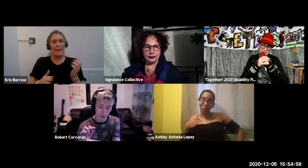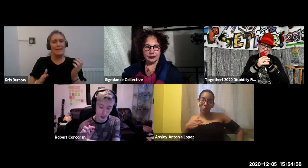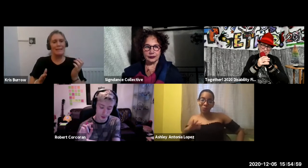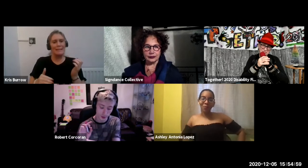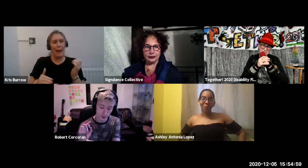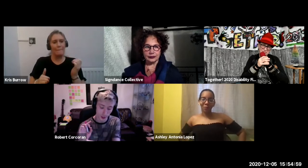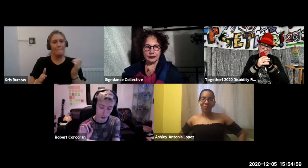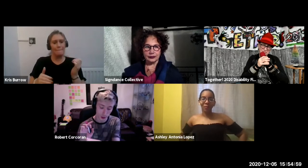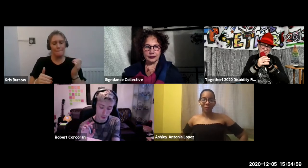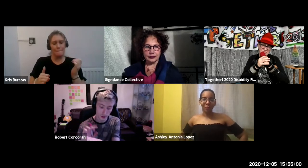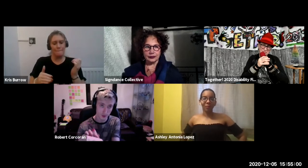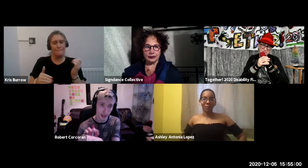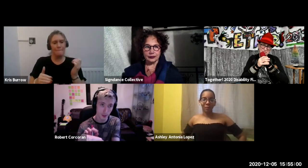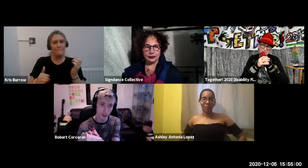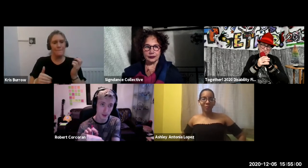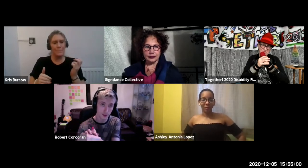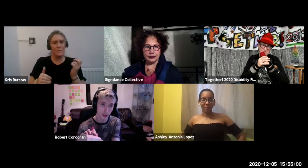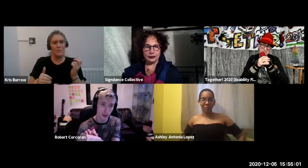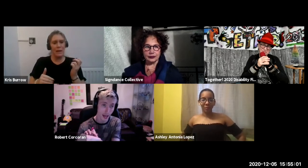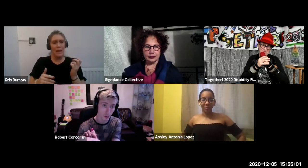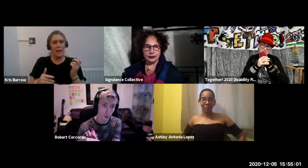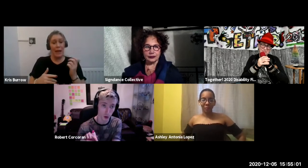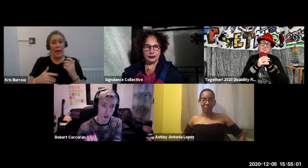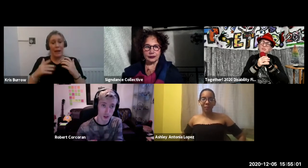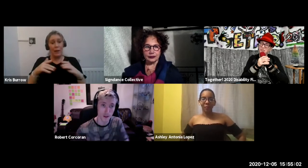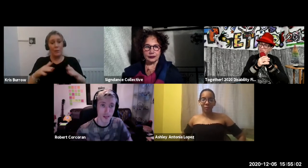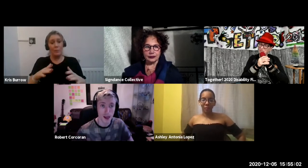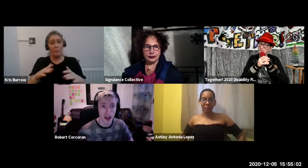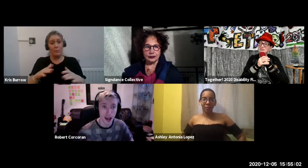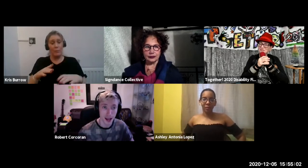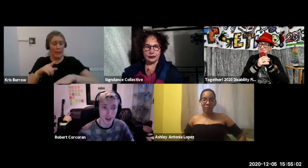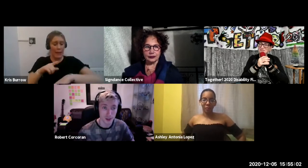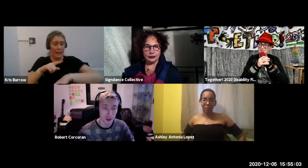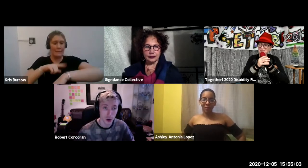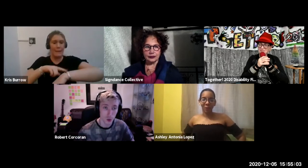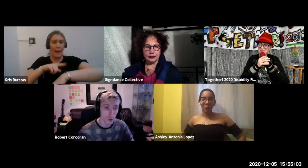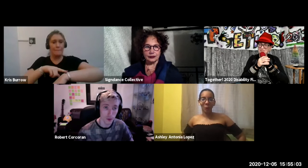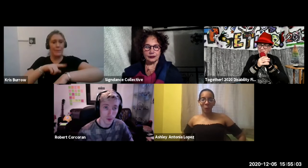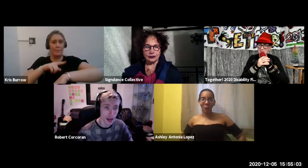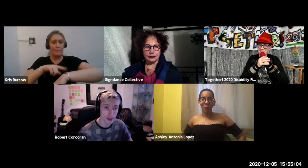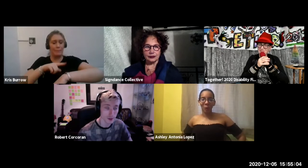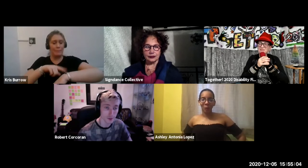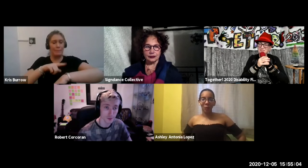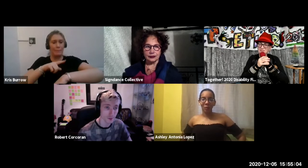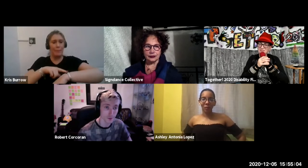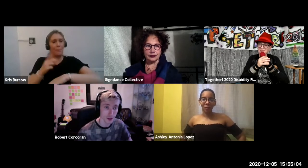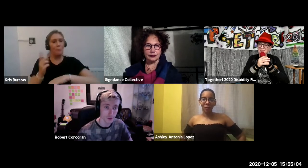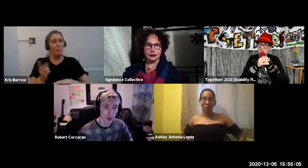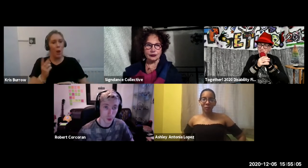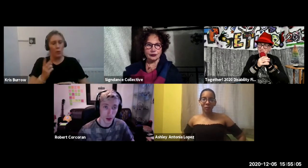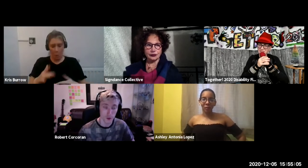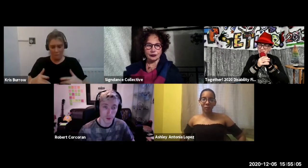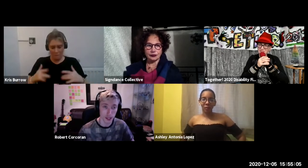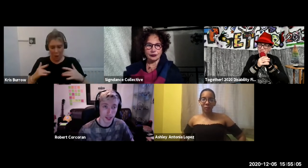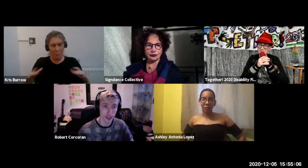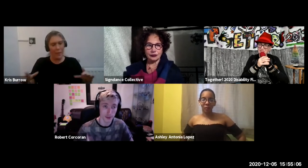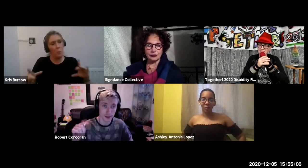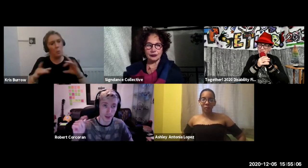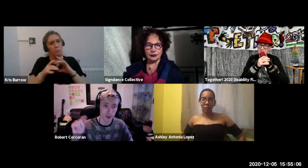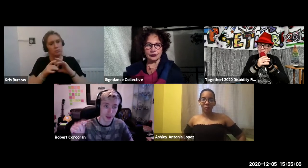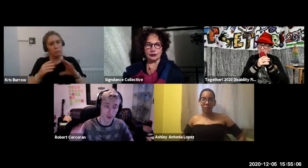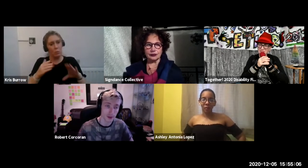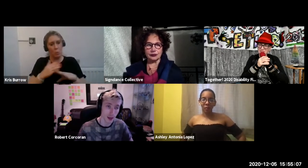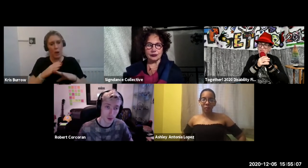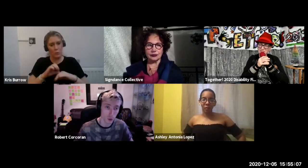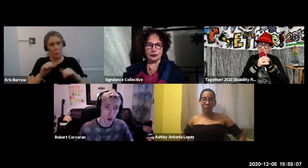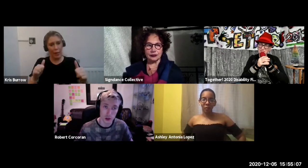also sent us images of himself tapping his Apple Watch. And so that fit very well for me. He taps